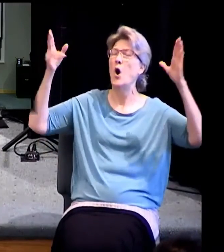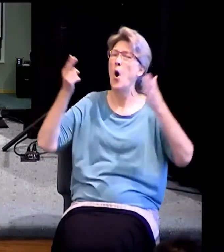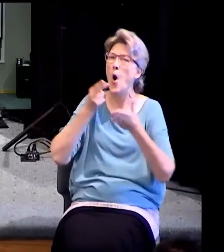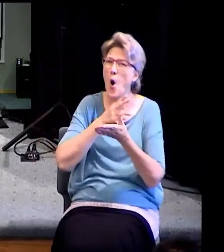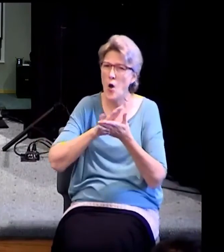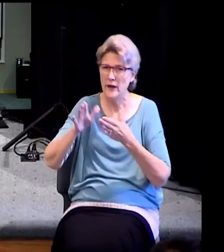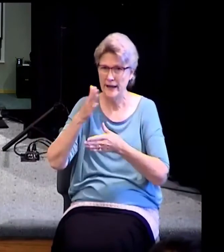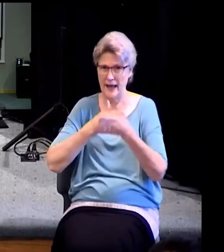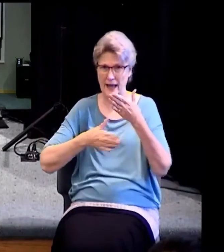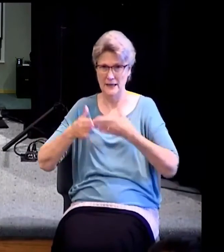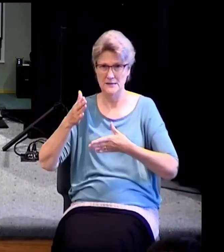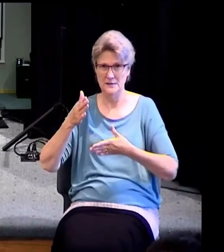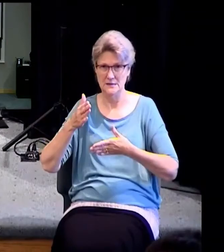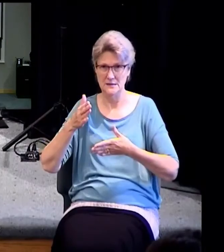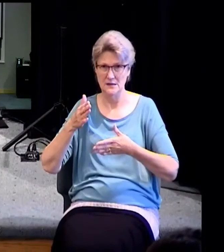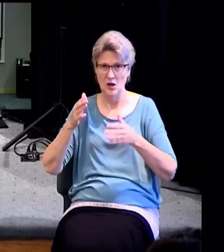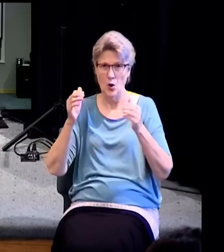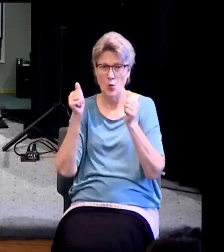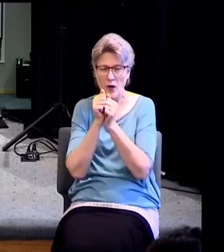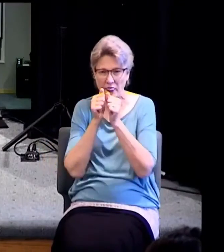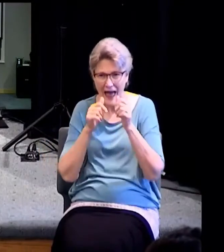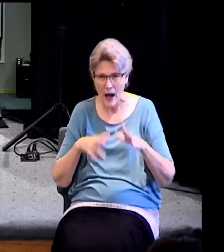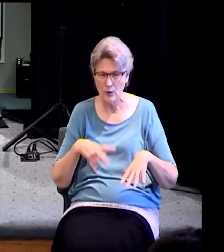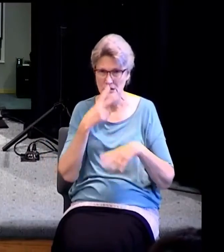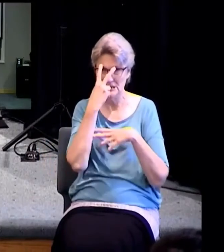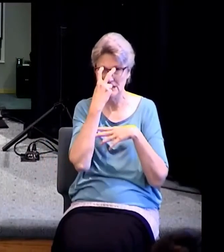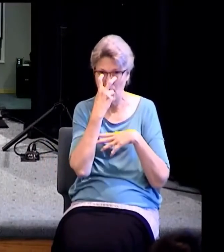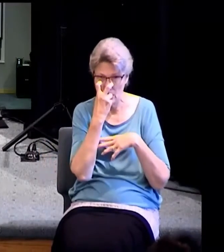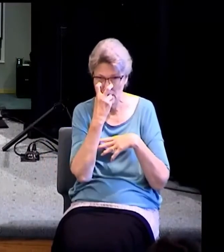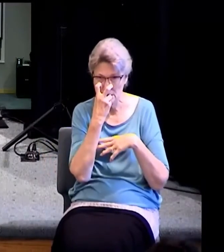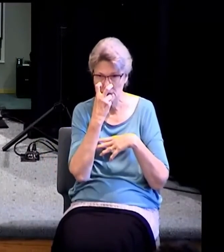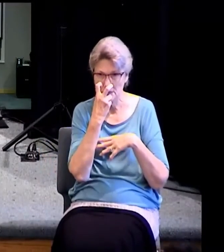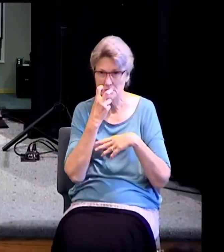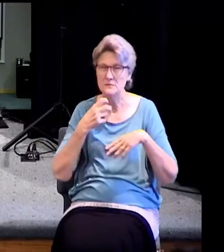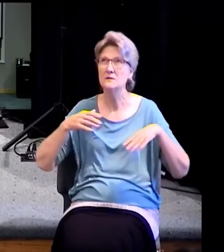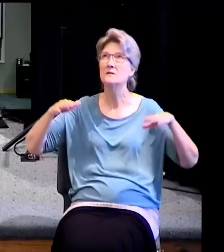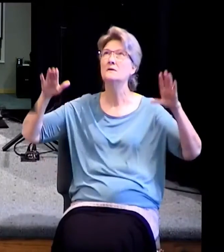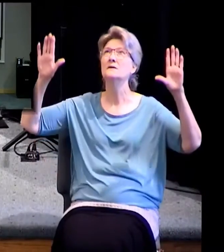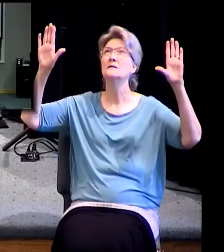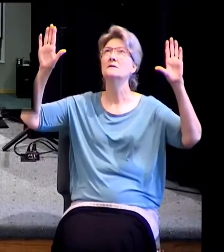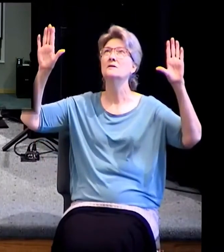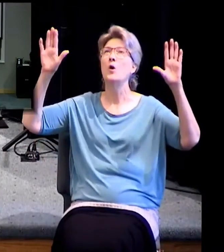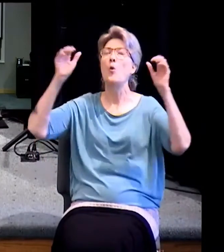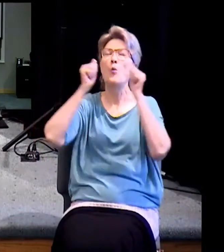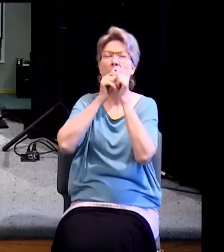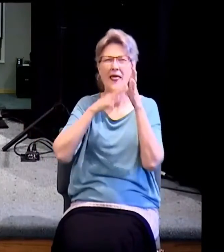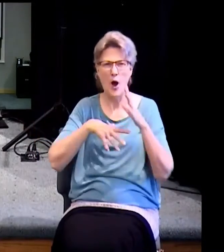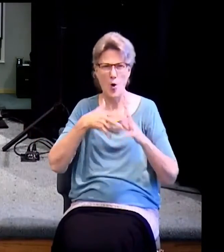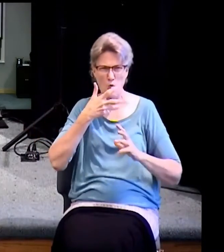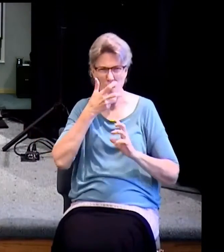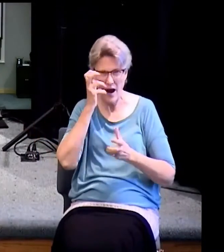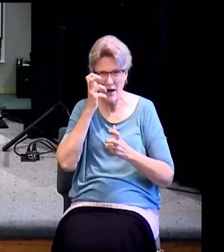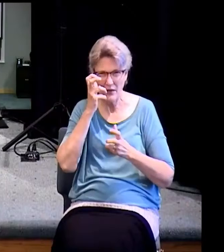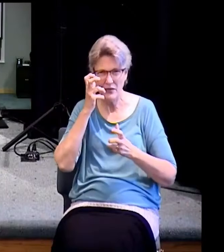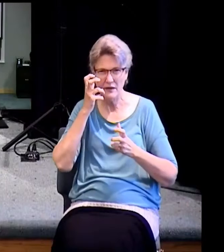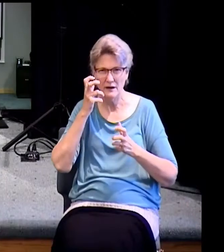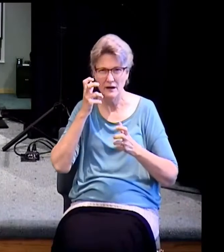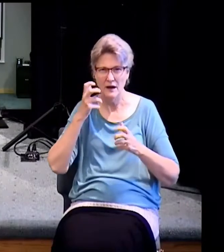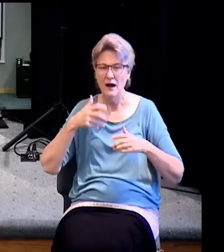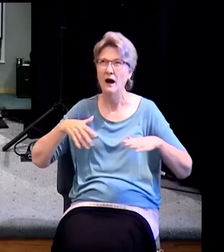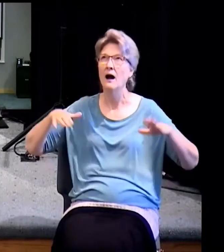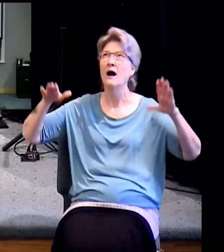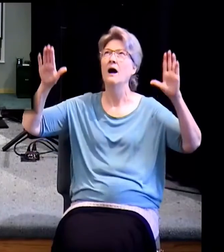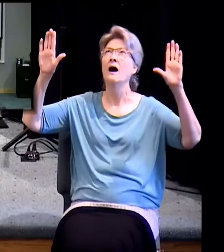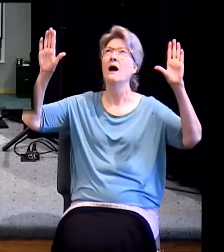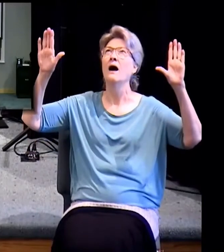holy hands that form the letter of his name. And we can call upon all power in heaven and in